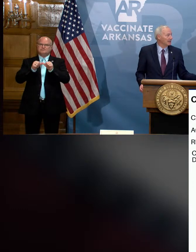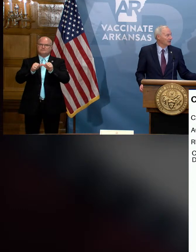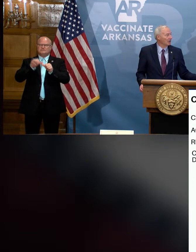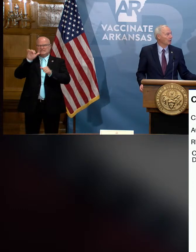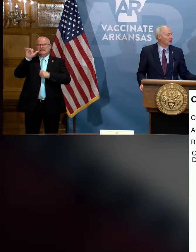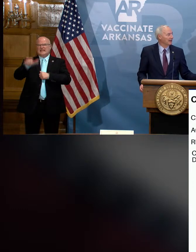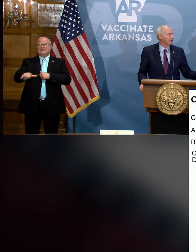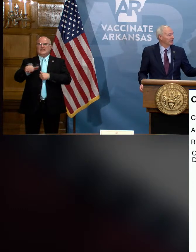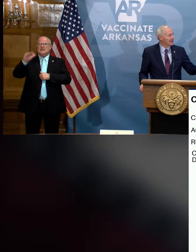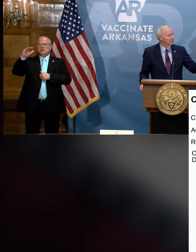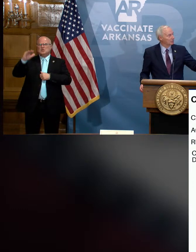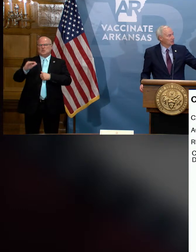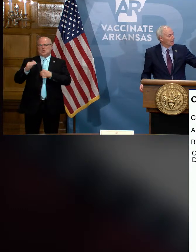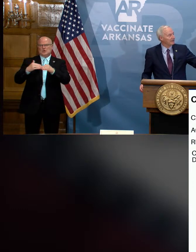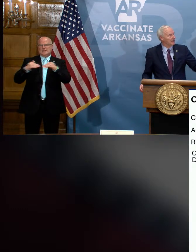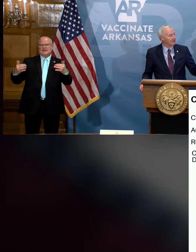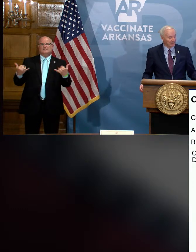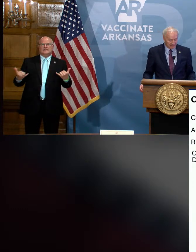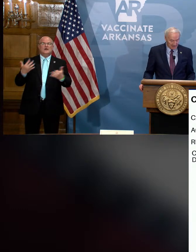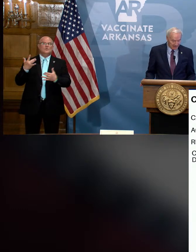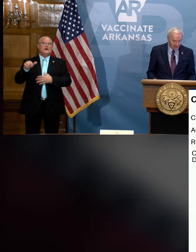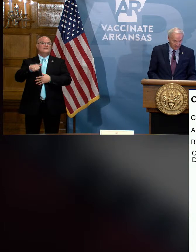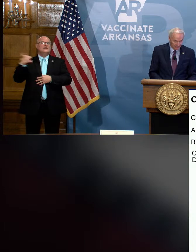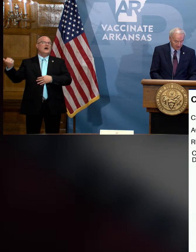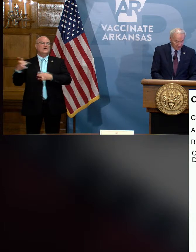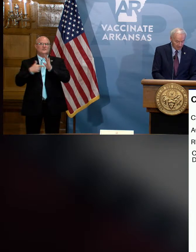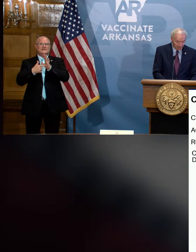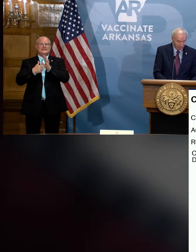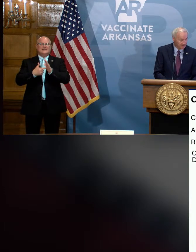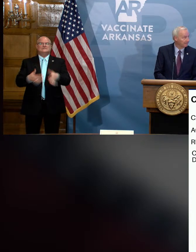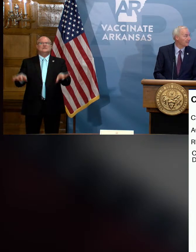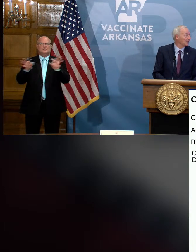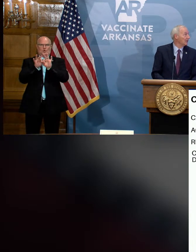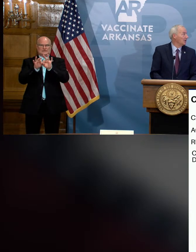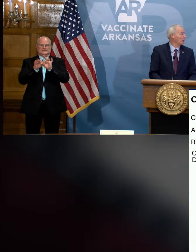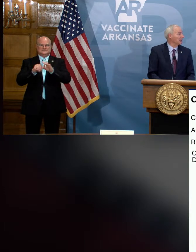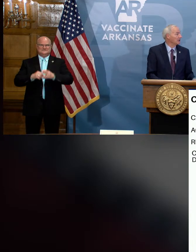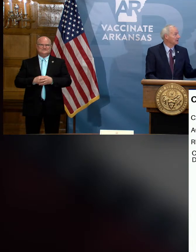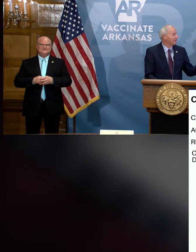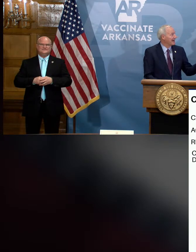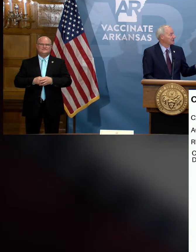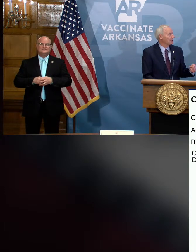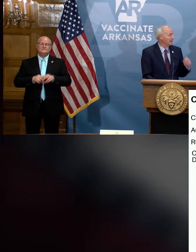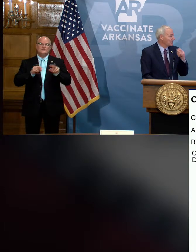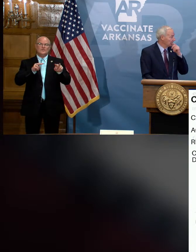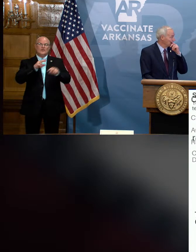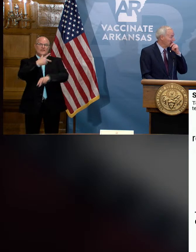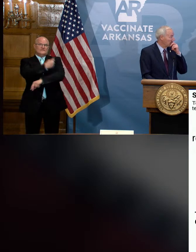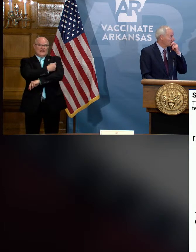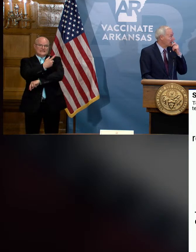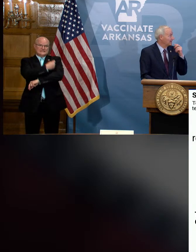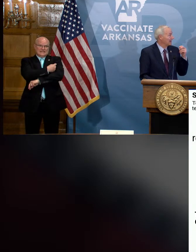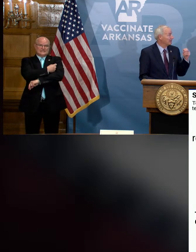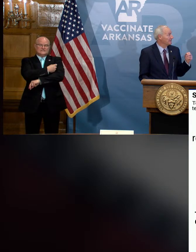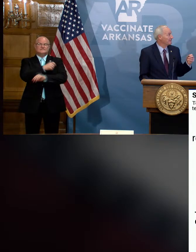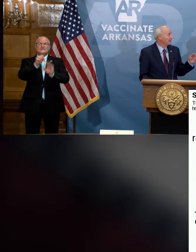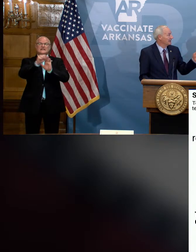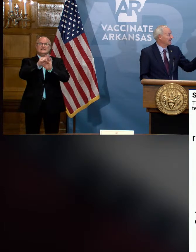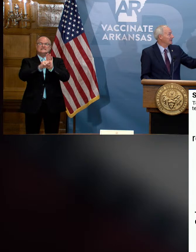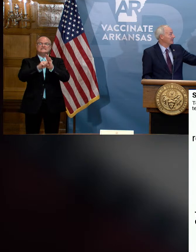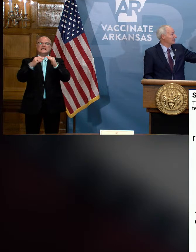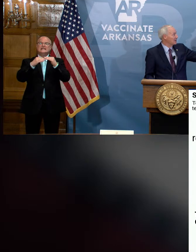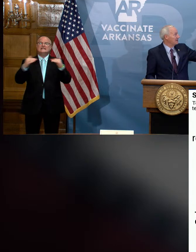at that lower level, and that's why the other indicators are so important. When you look at the vaccinations at our state